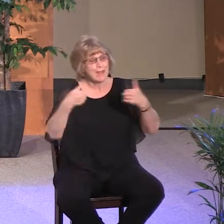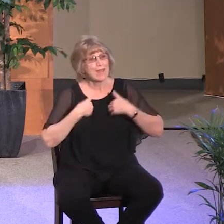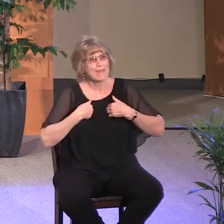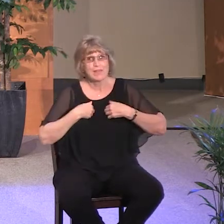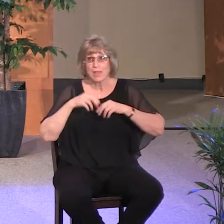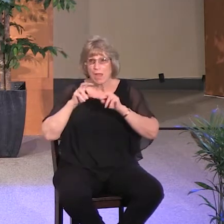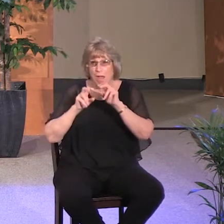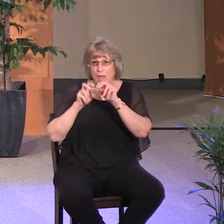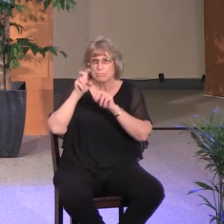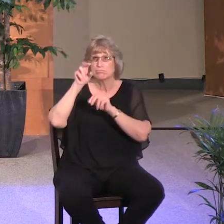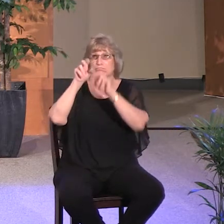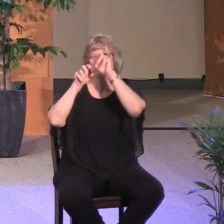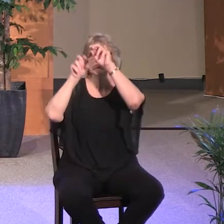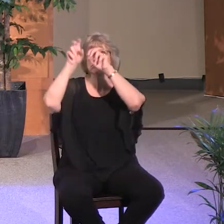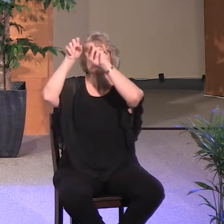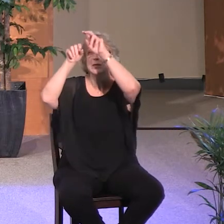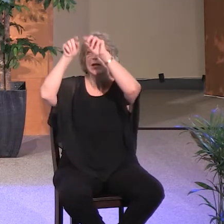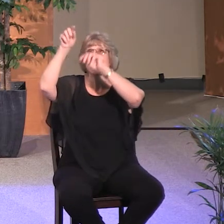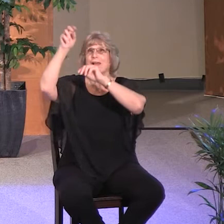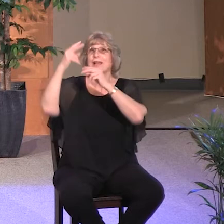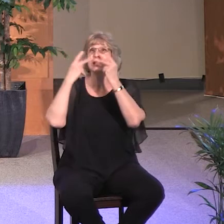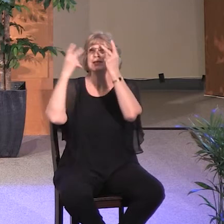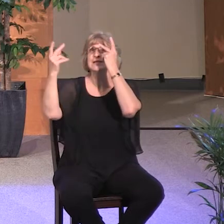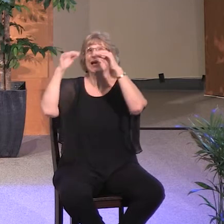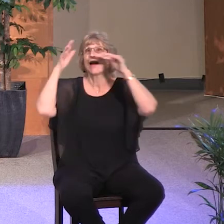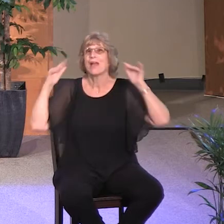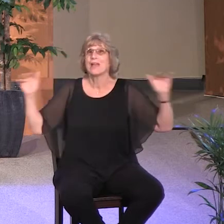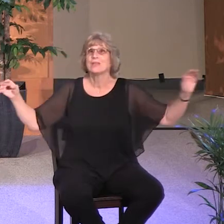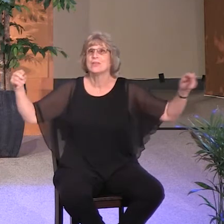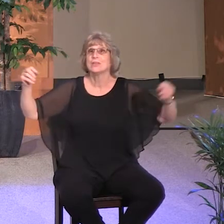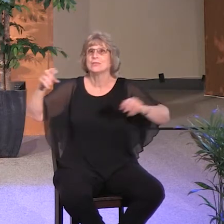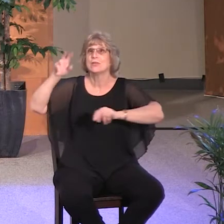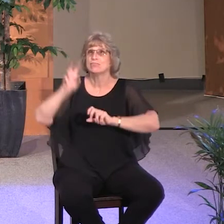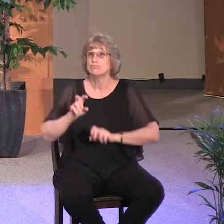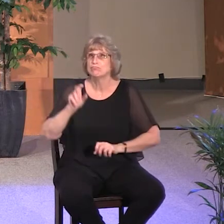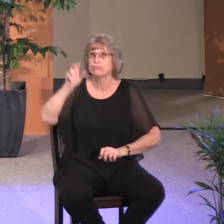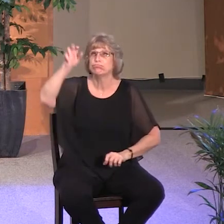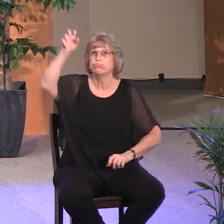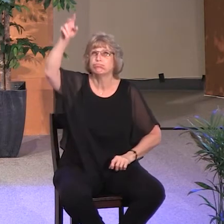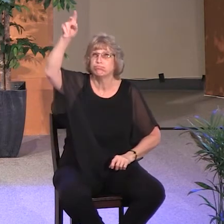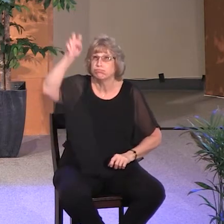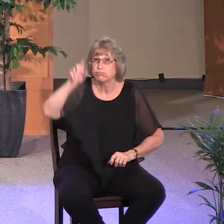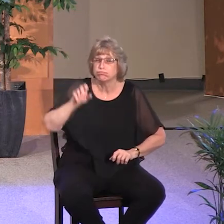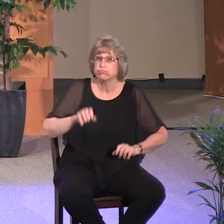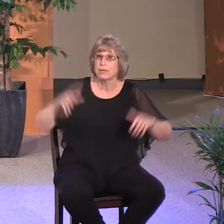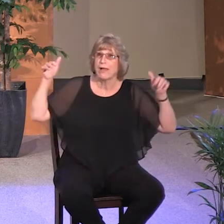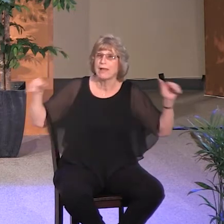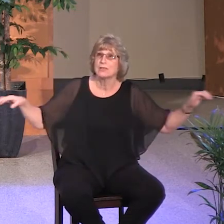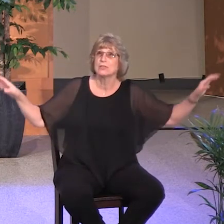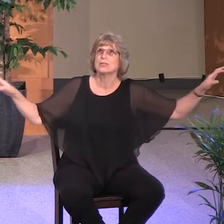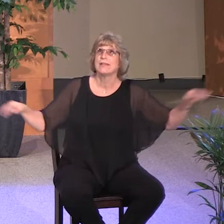heaven all the way down to earth, and he sees angels descending from and ascending to heaven. And